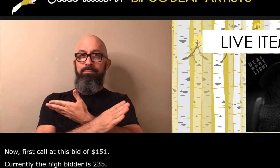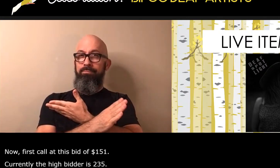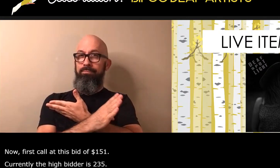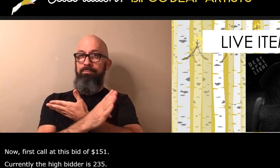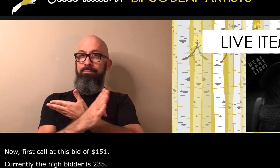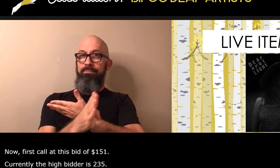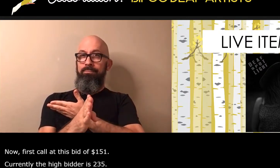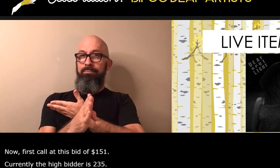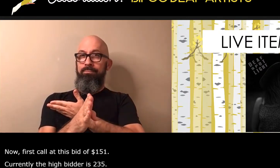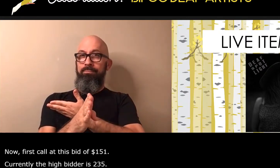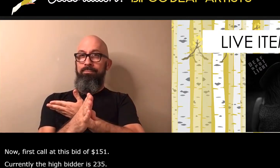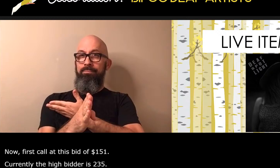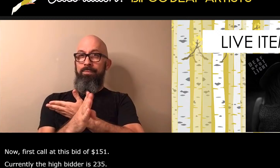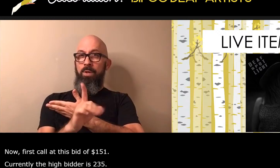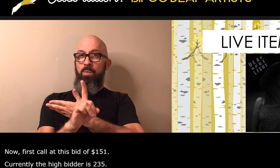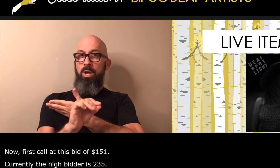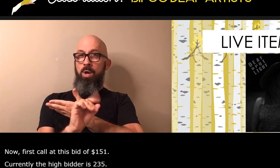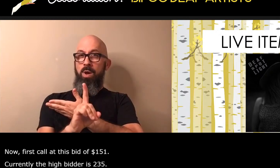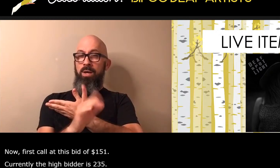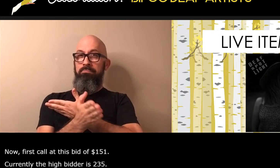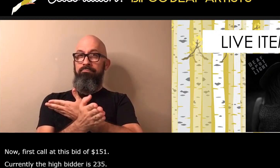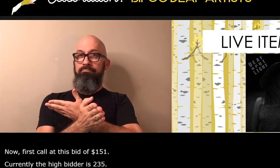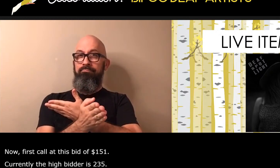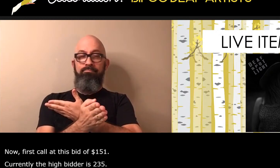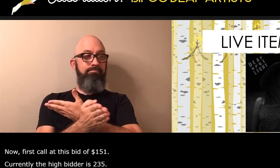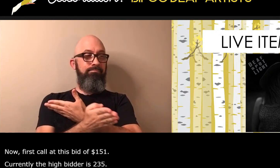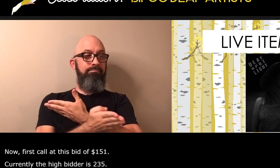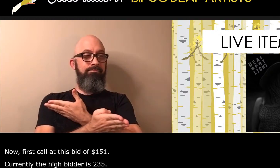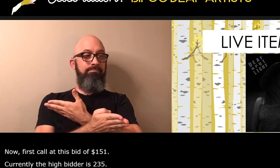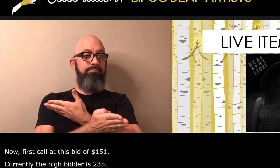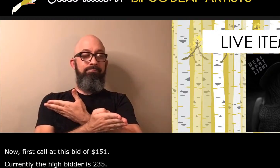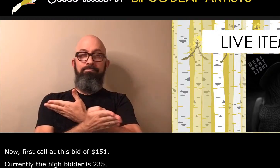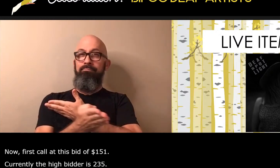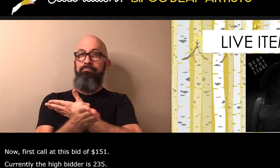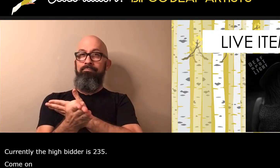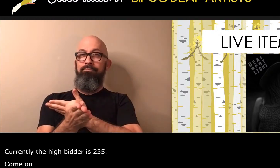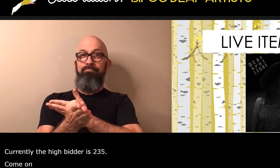Come on, 129, what are you thinking? 101,